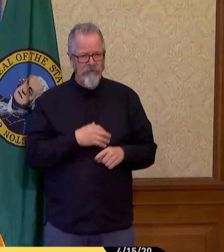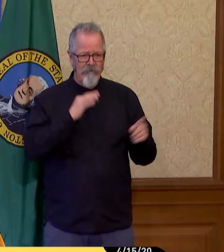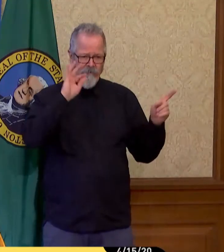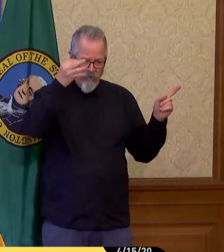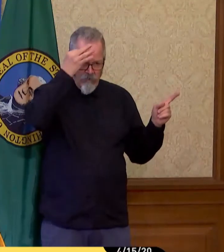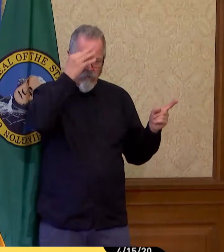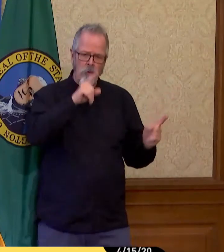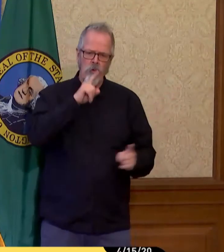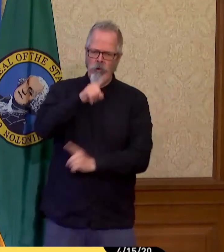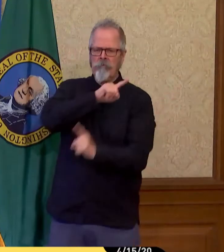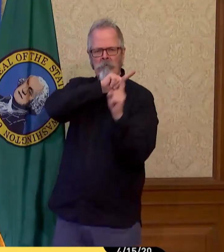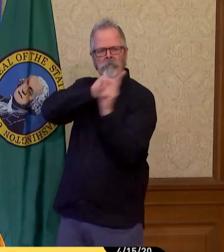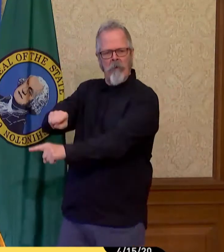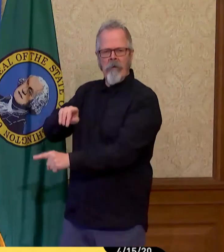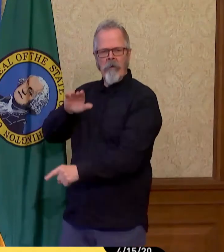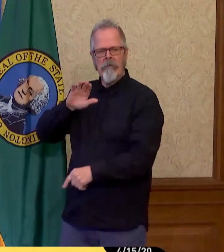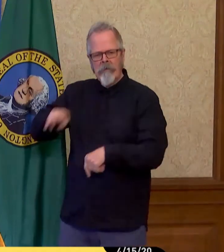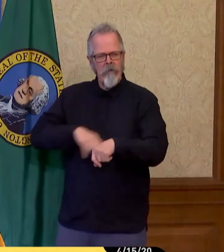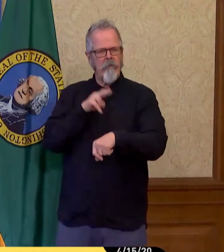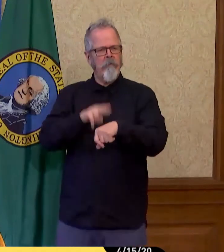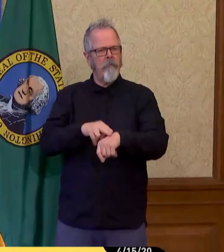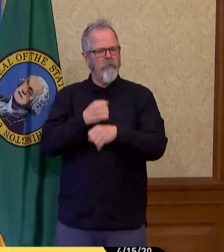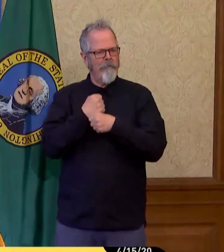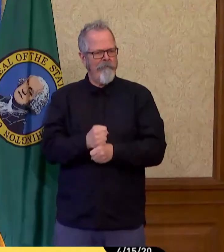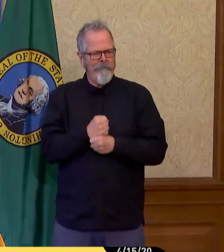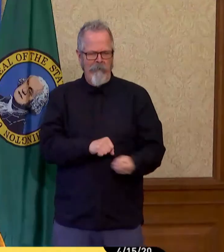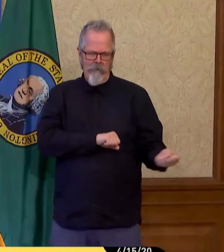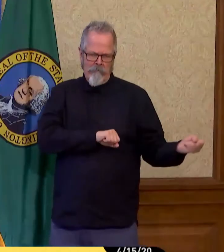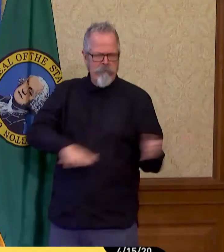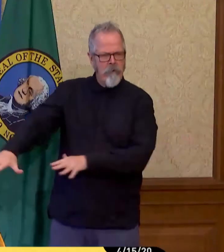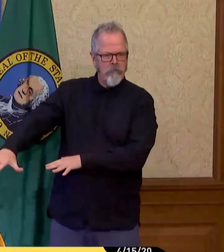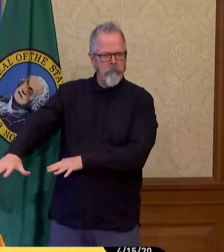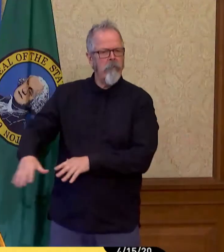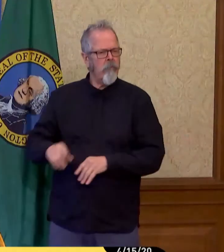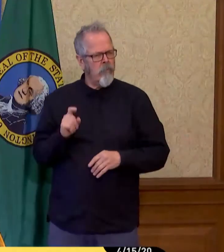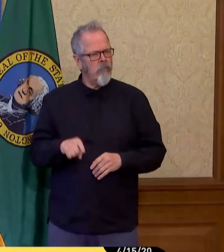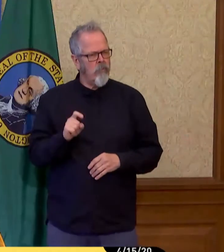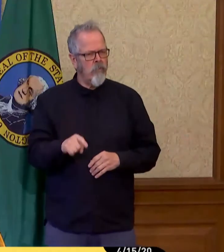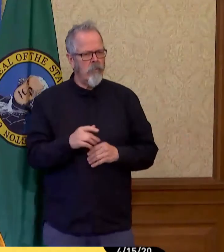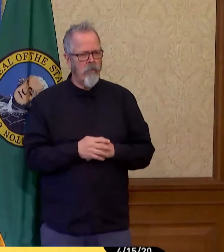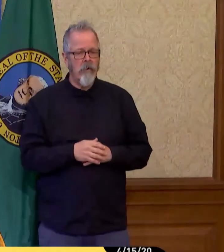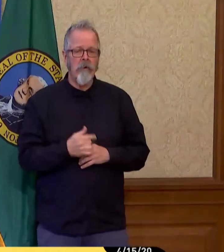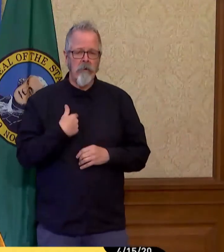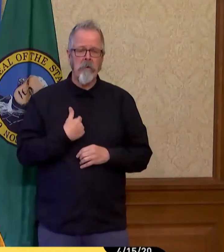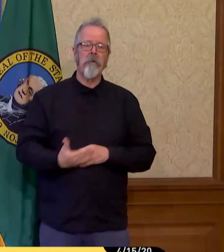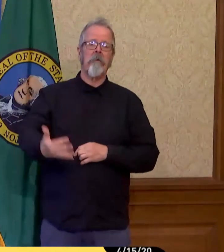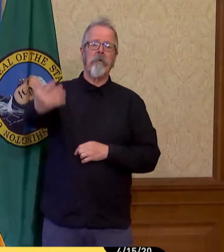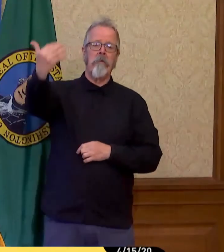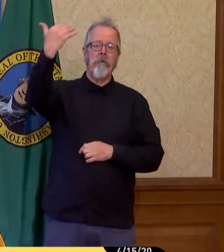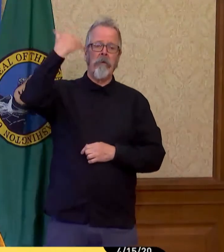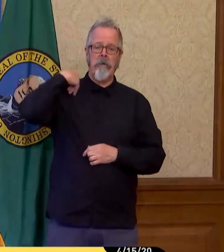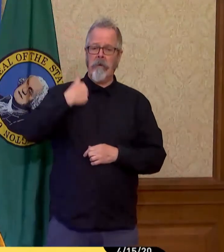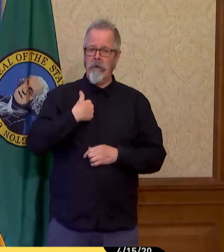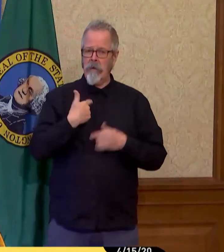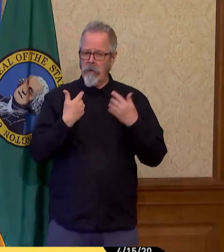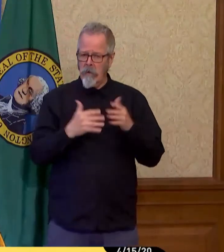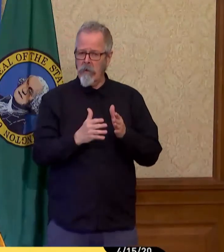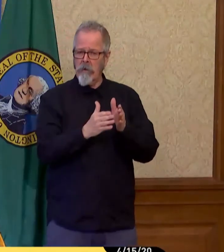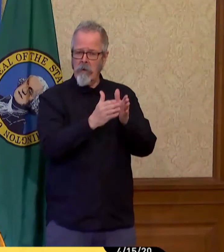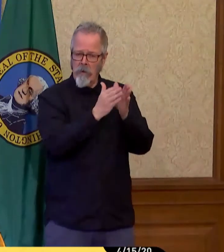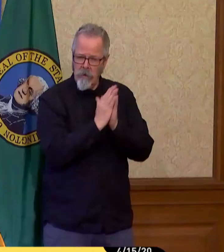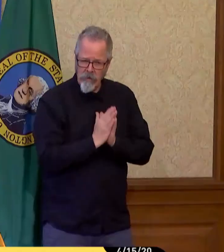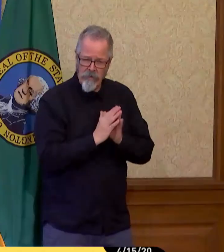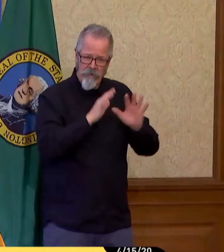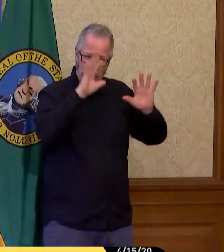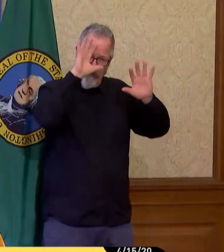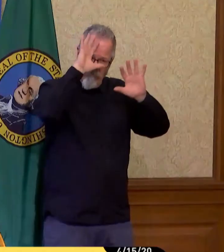Some time ago, I urged the president to engage the Pentagon and the Department of Defense to activate their supply chain.